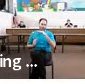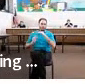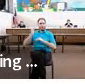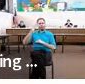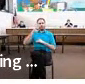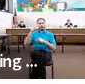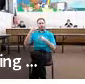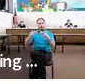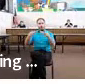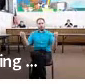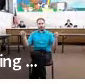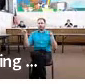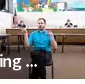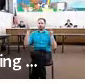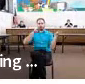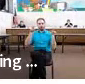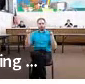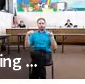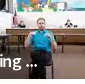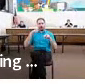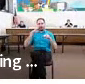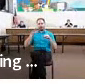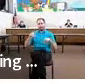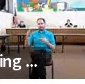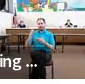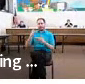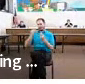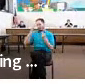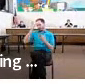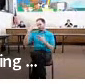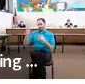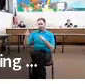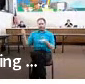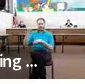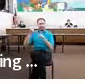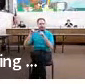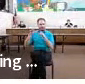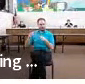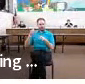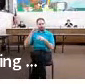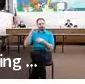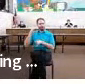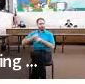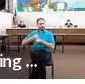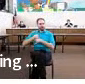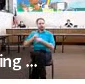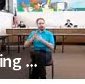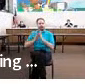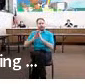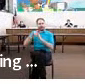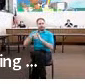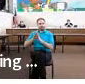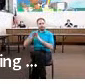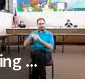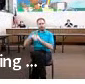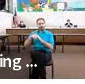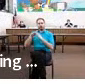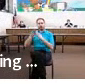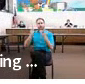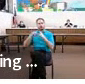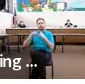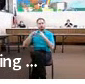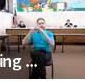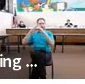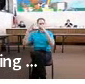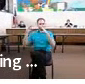view. And we did provide some information to your head engineer for site elevations versus roof elevations,